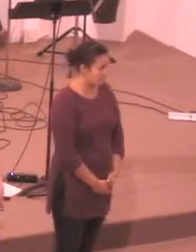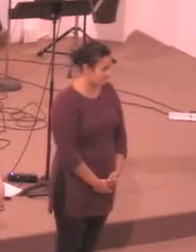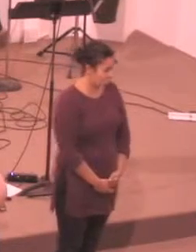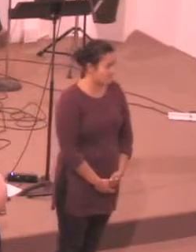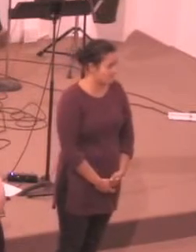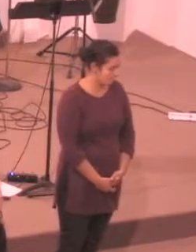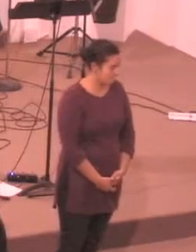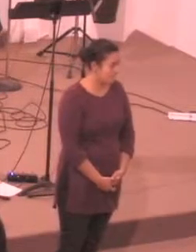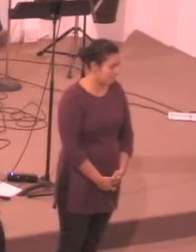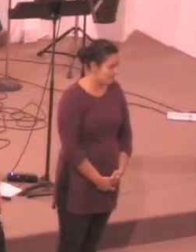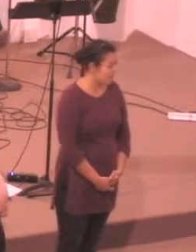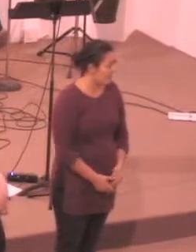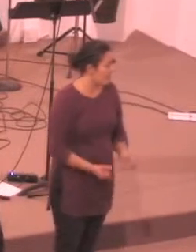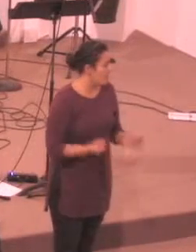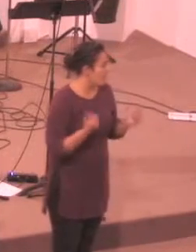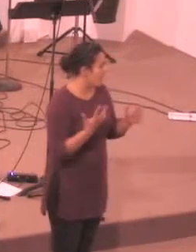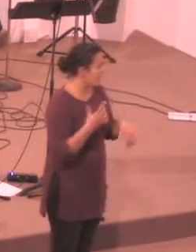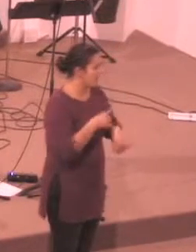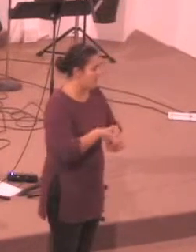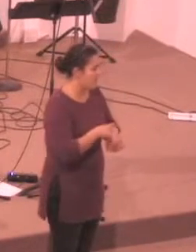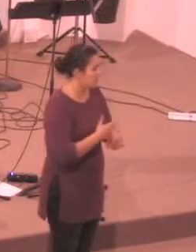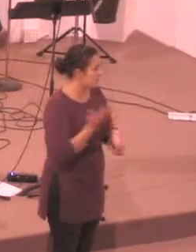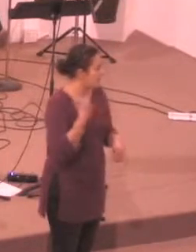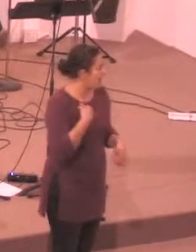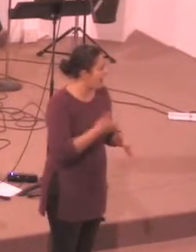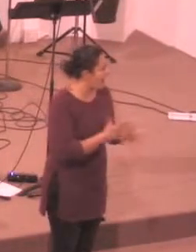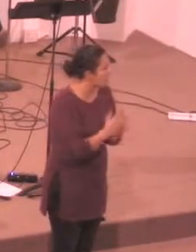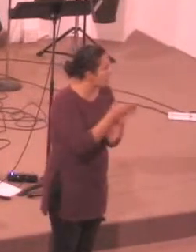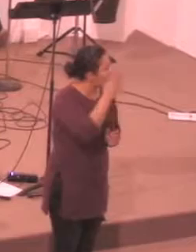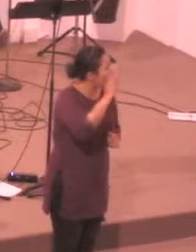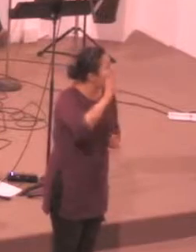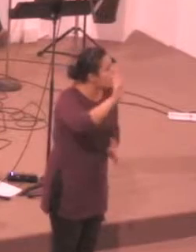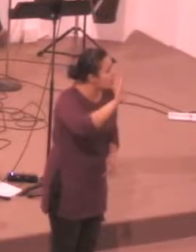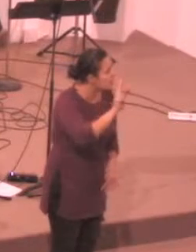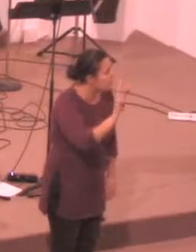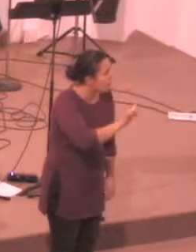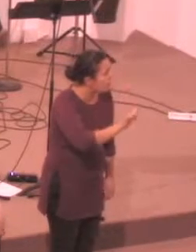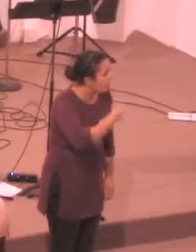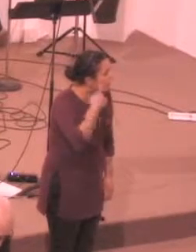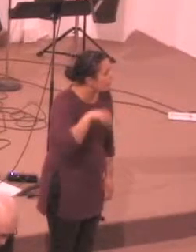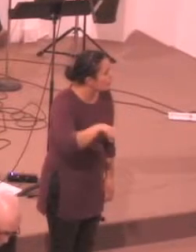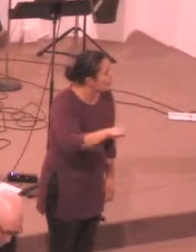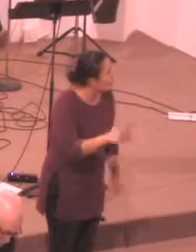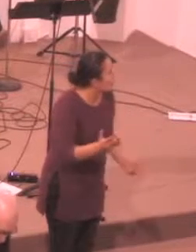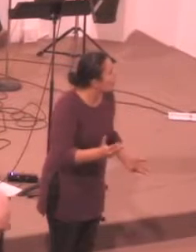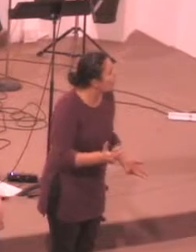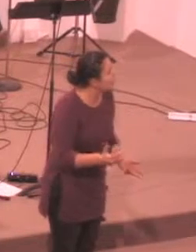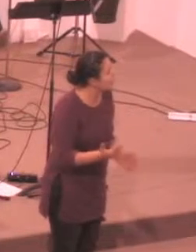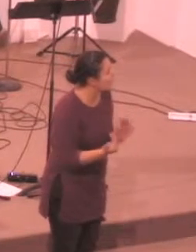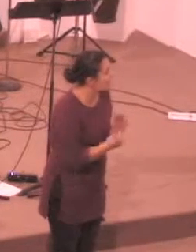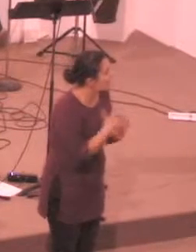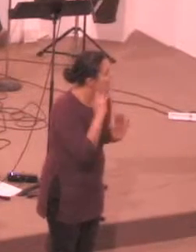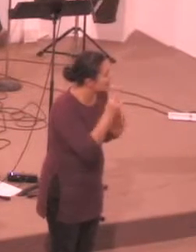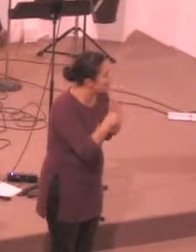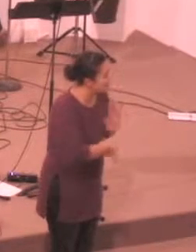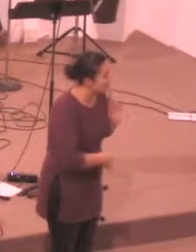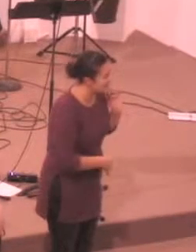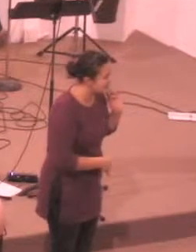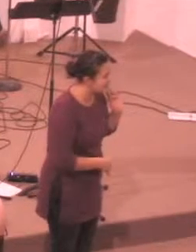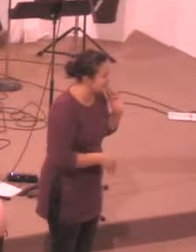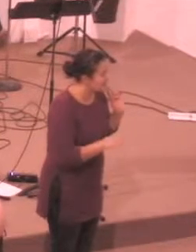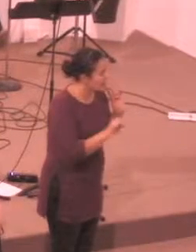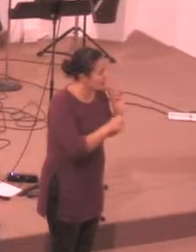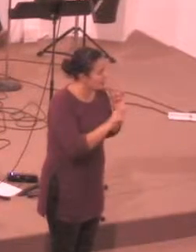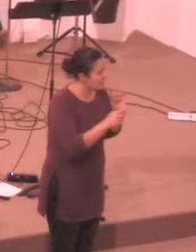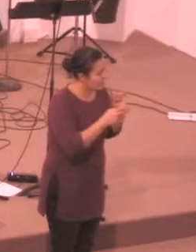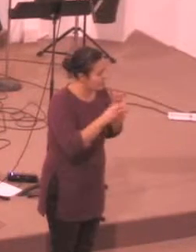I've asked you guys many times before, what's God's will for you? We're going to read it real quick again. 1 Thessalonians 5.